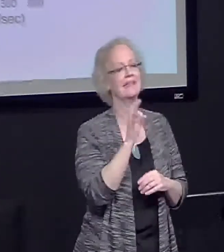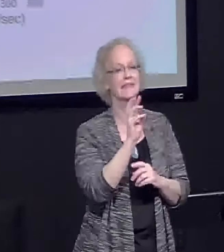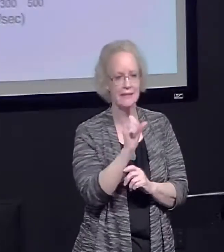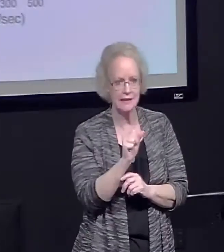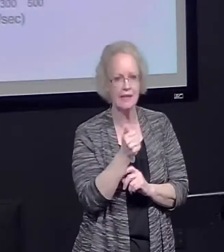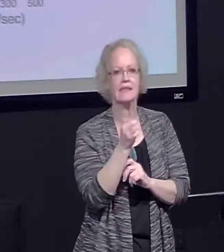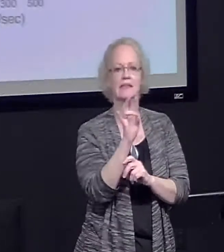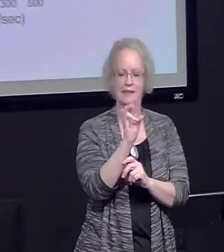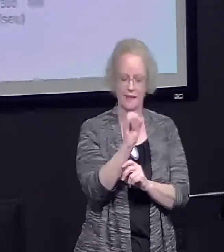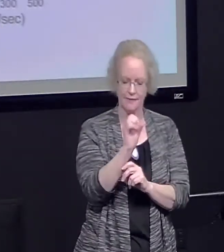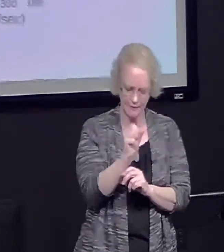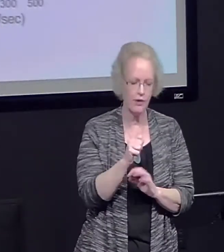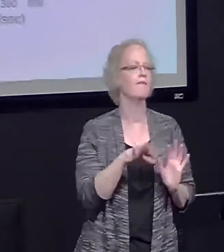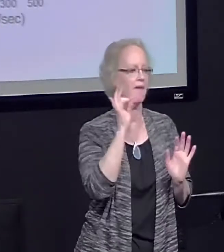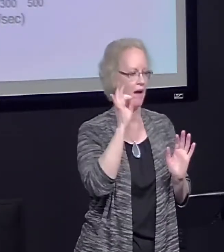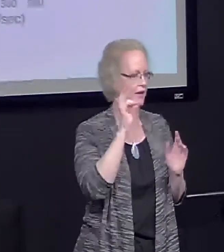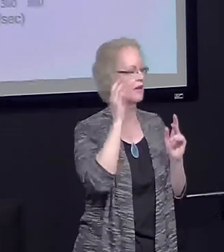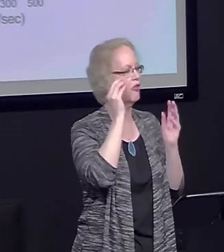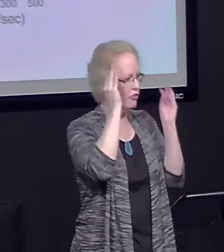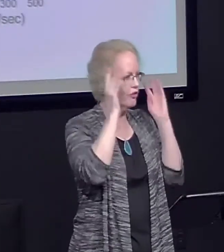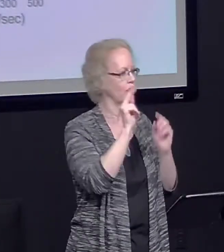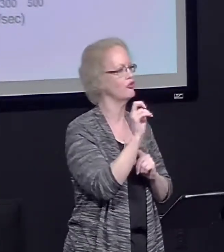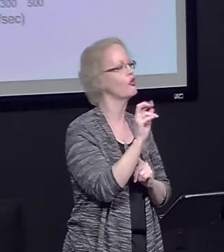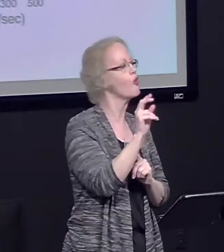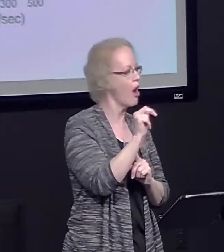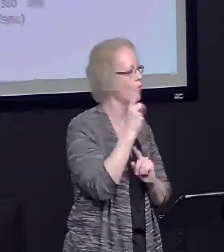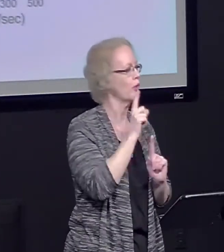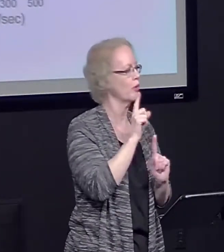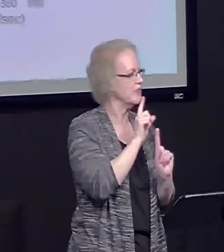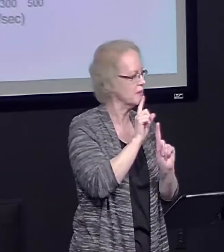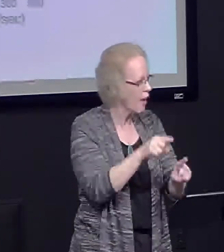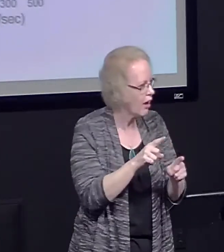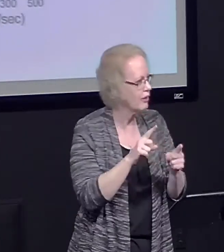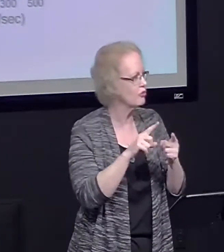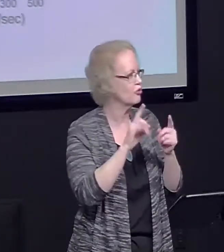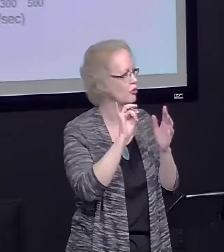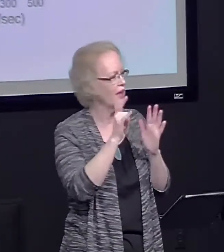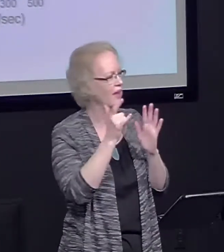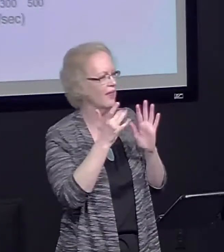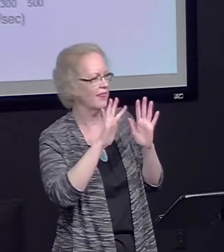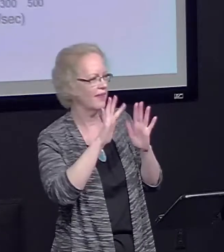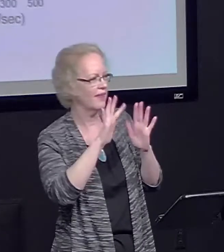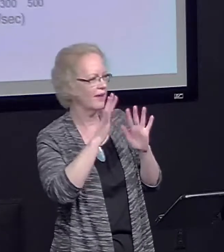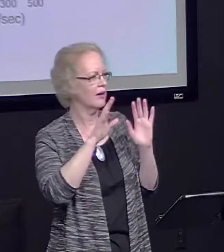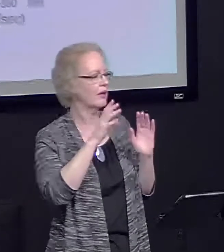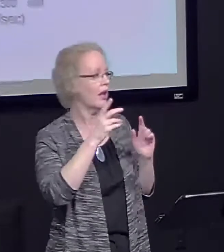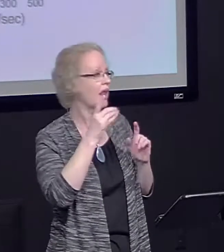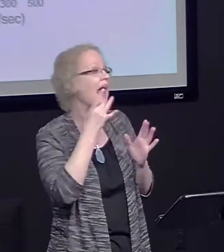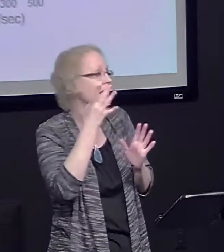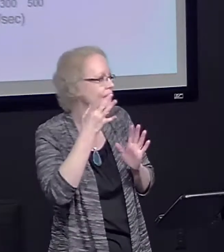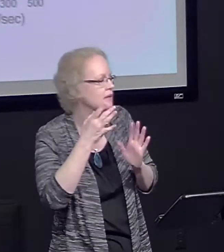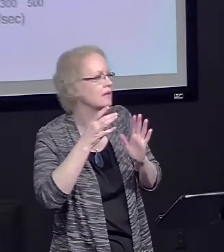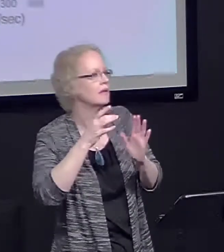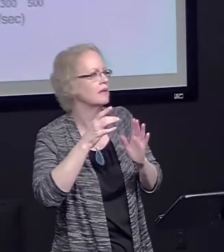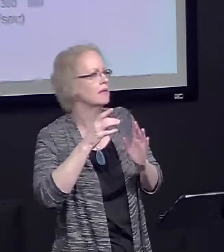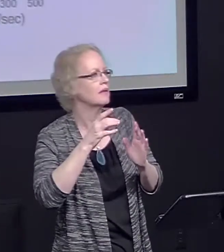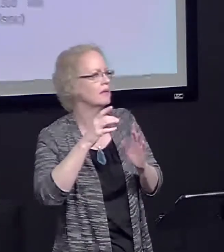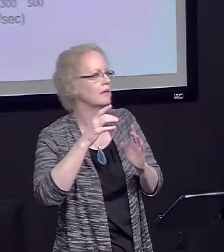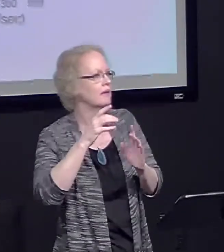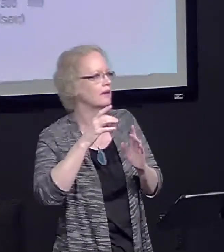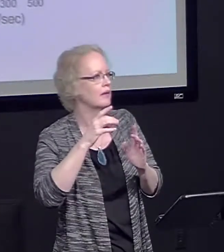discovery that neurons there respond to edges and oriented bars of light. This was a sort of